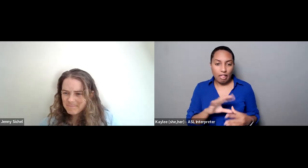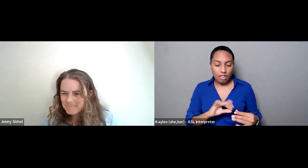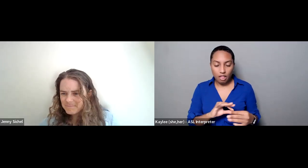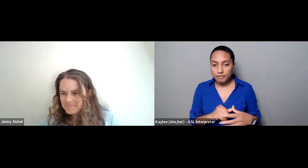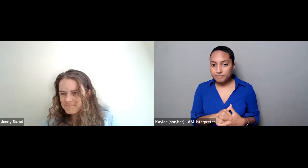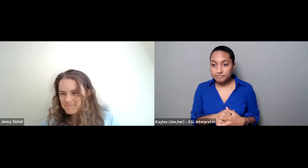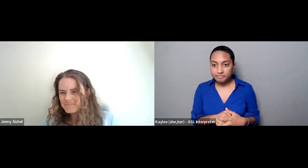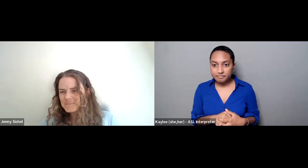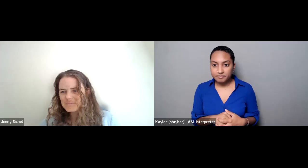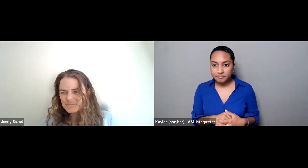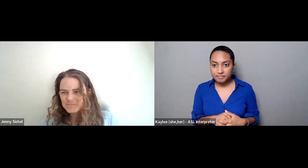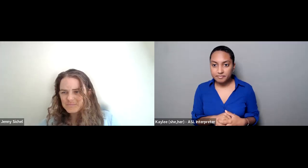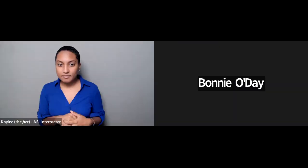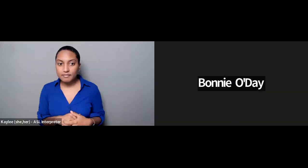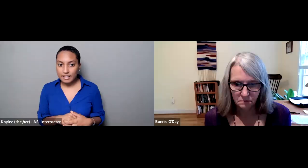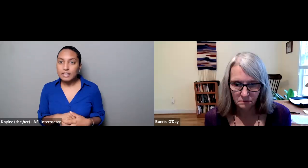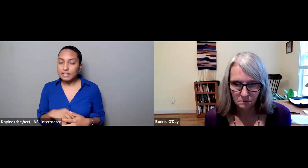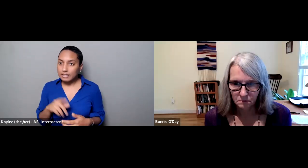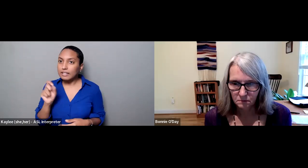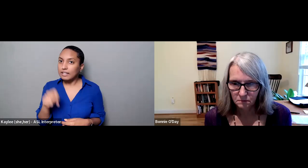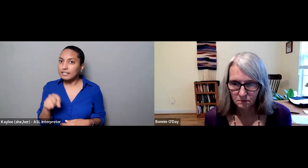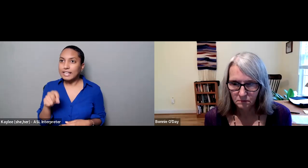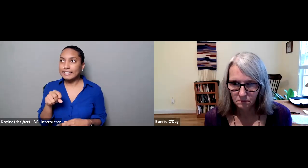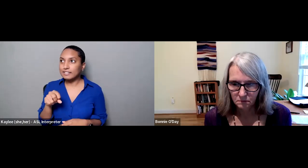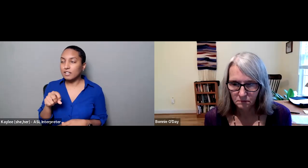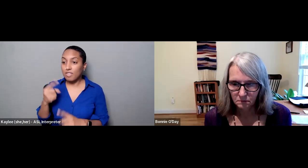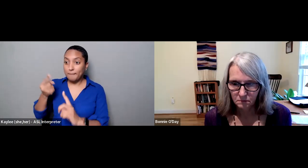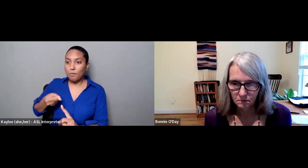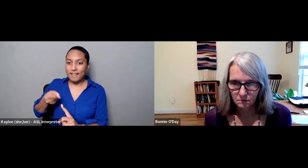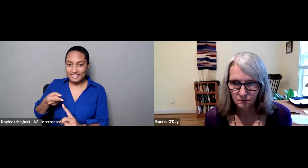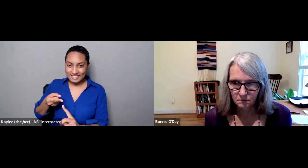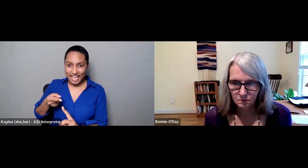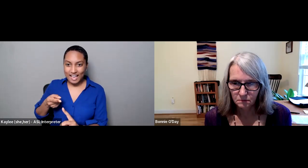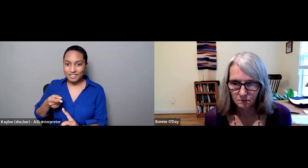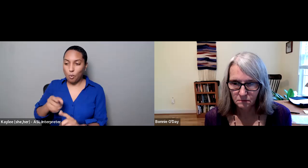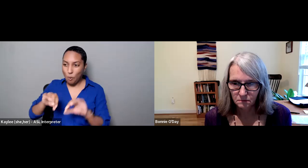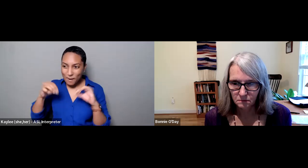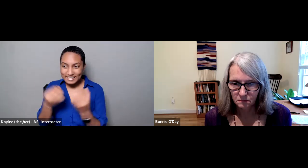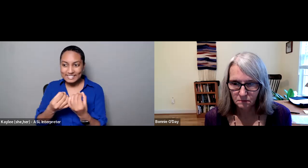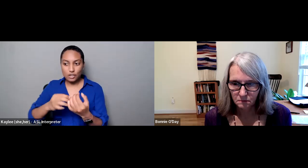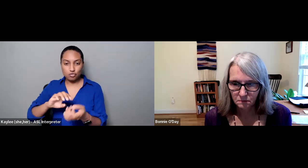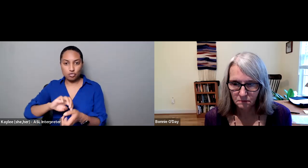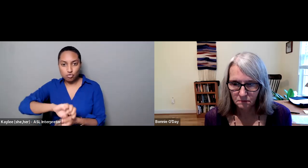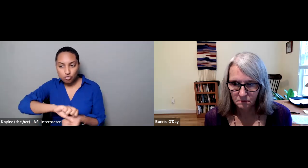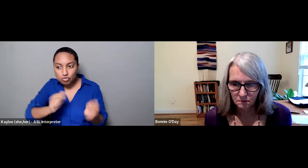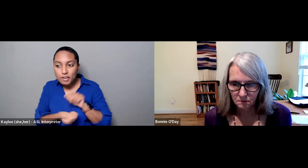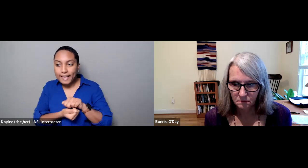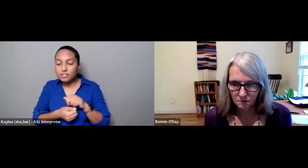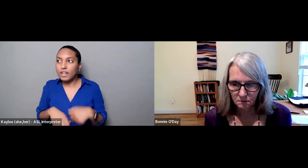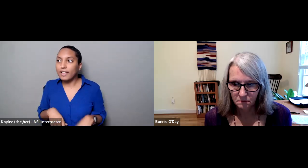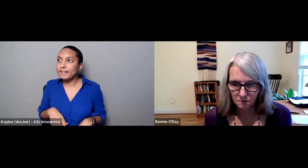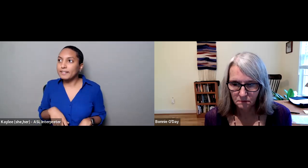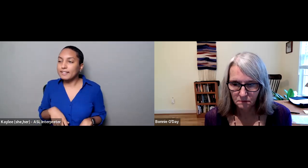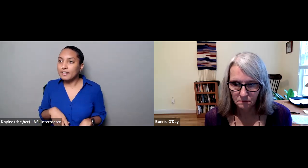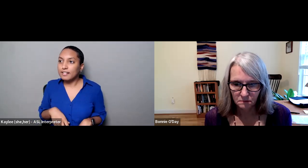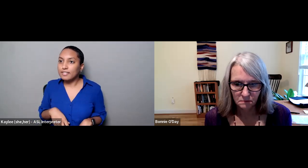transformative change, that you have to have an organization that's open to seeing